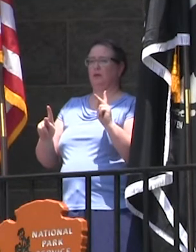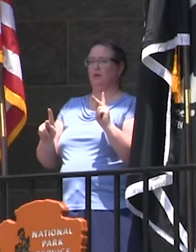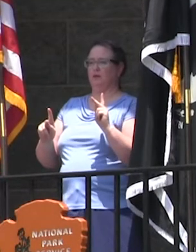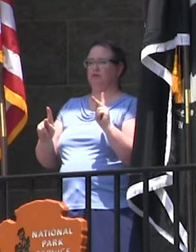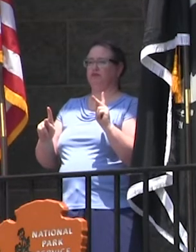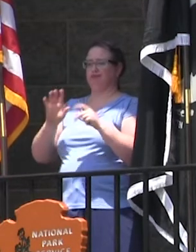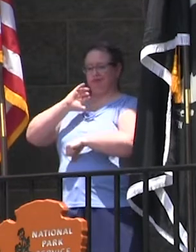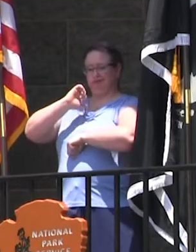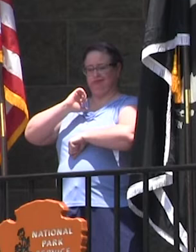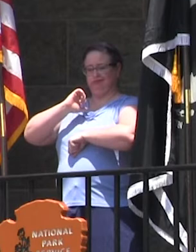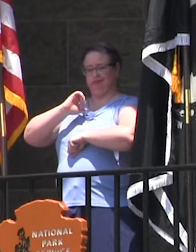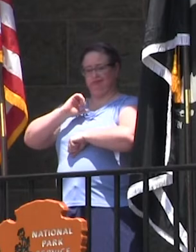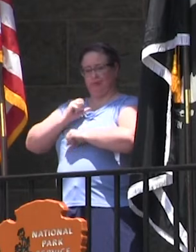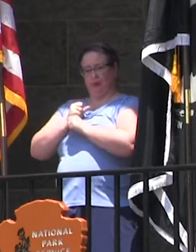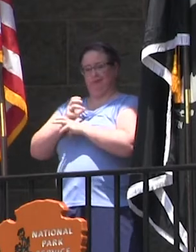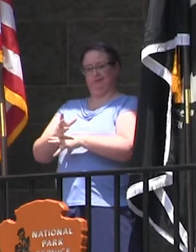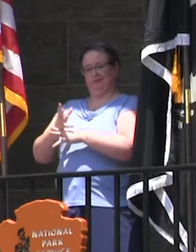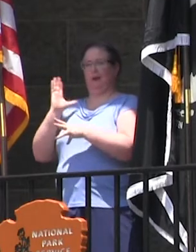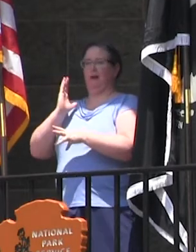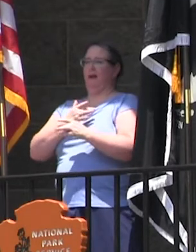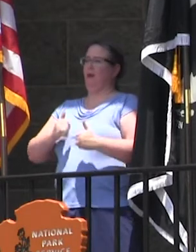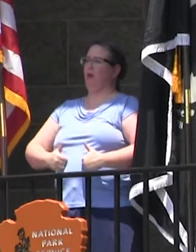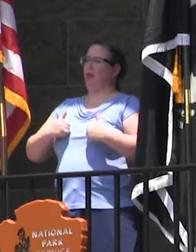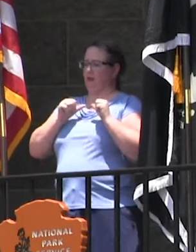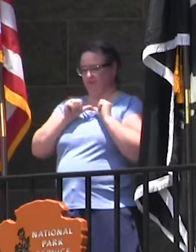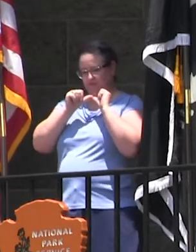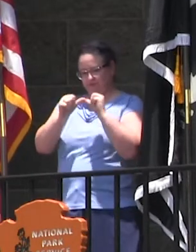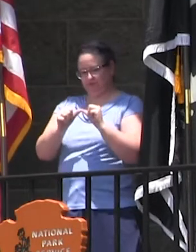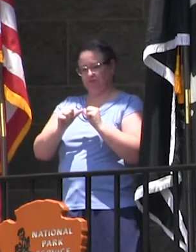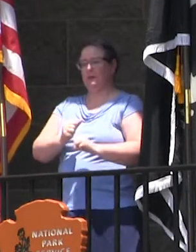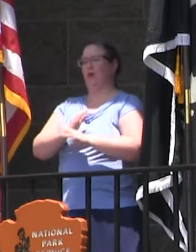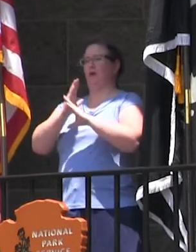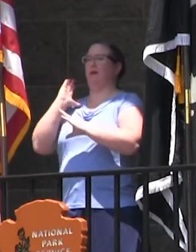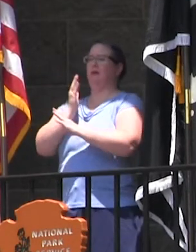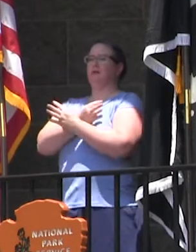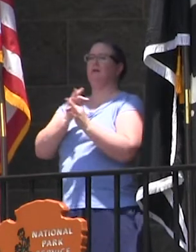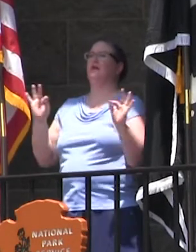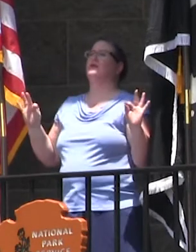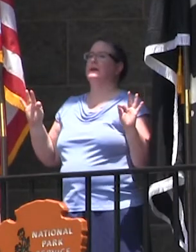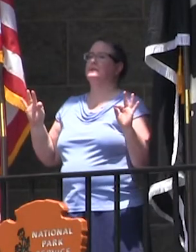our way of life possible. They truly are the guardians of our freedom.